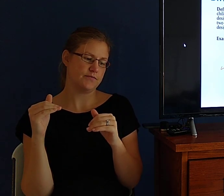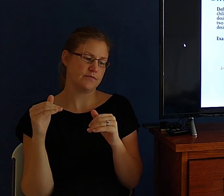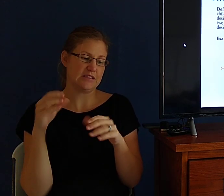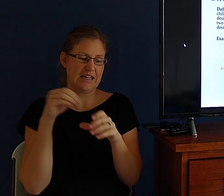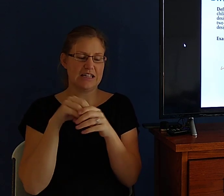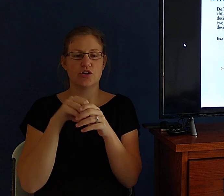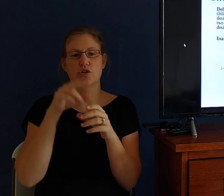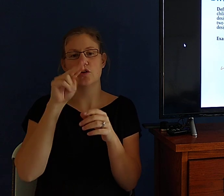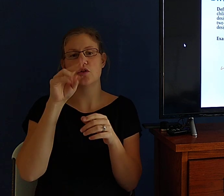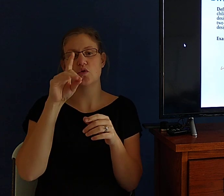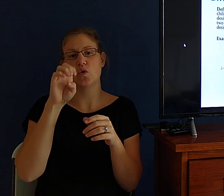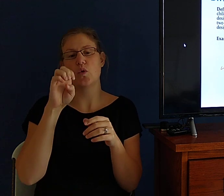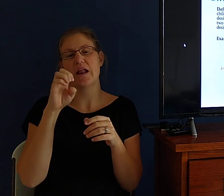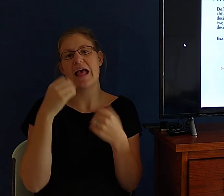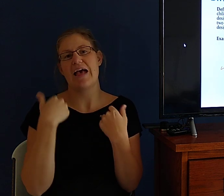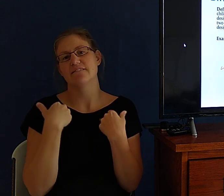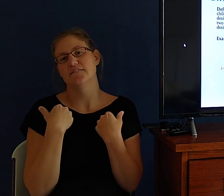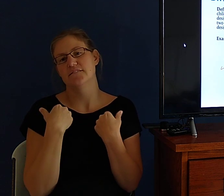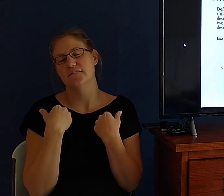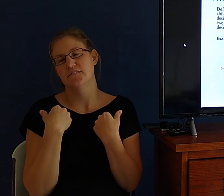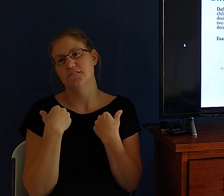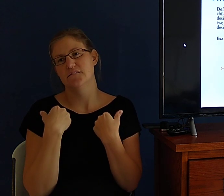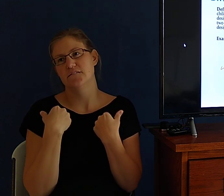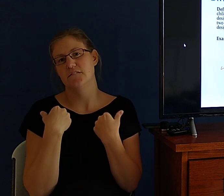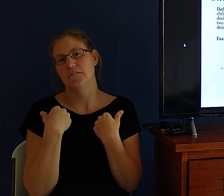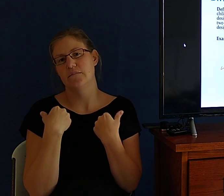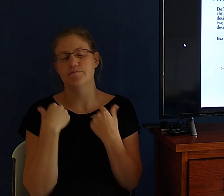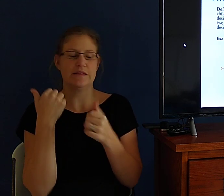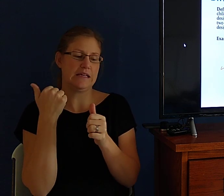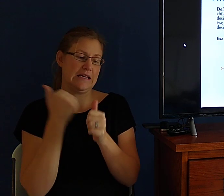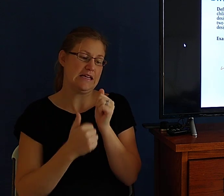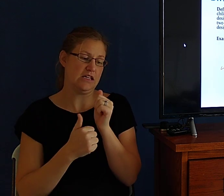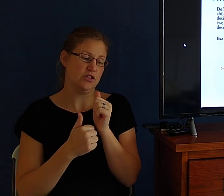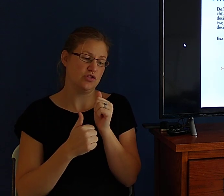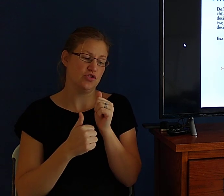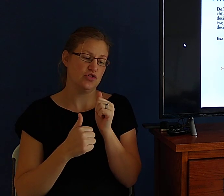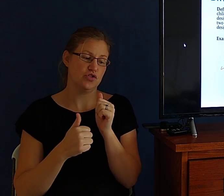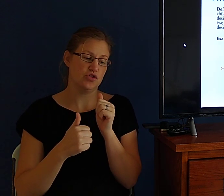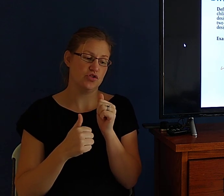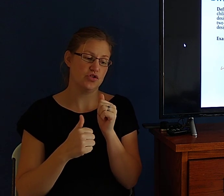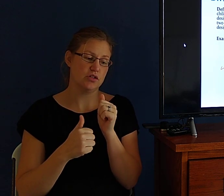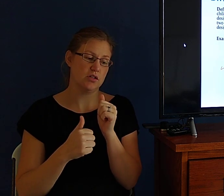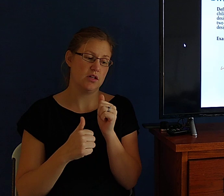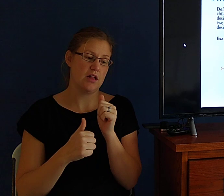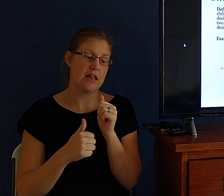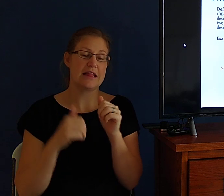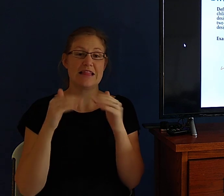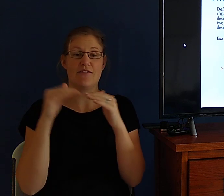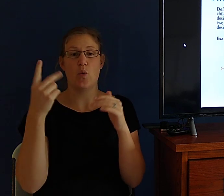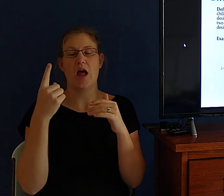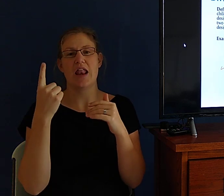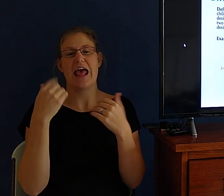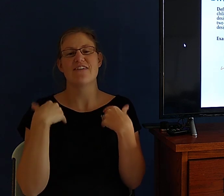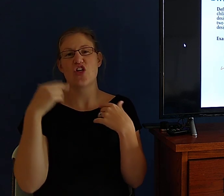node has or each node in the level 1 has now 3